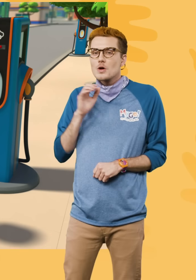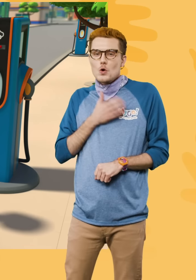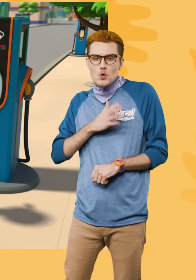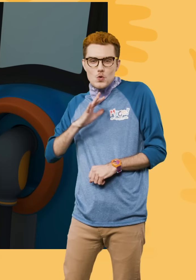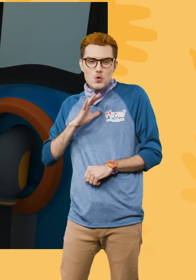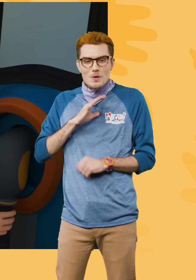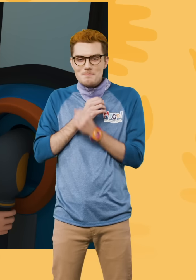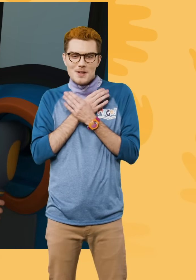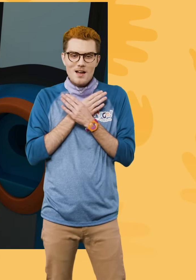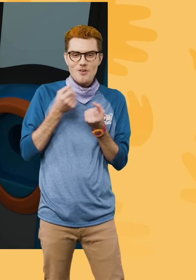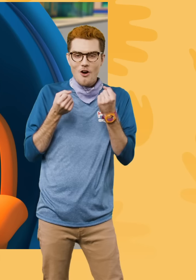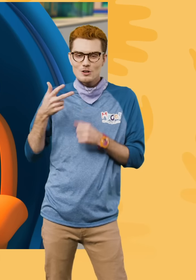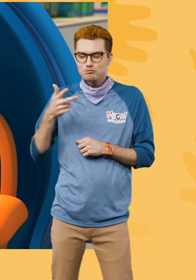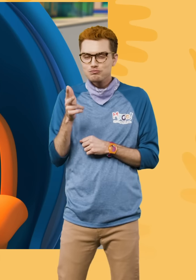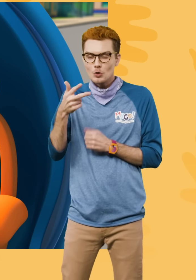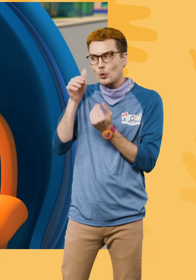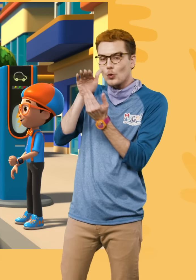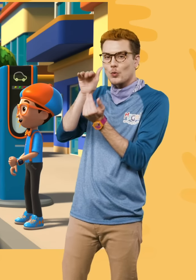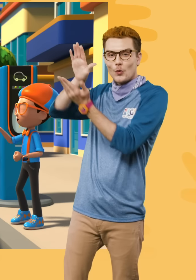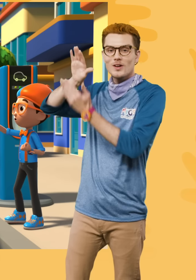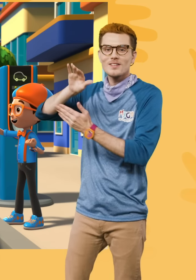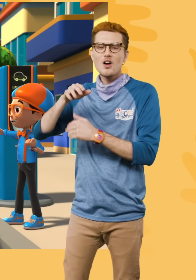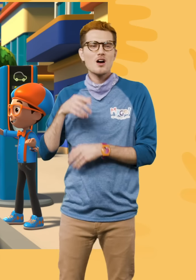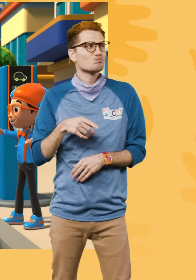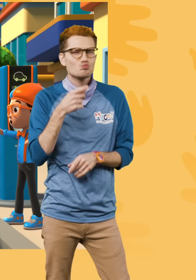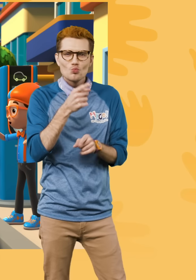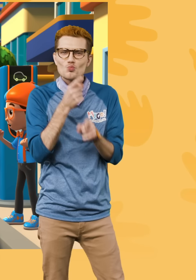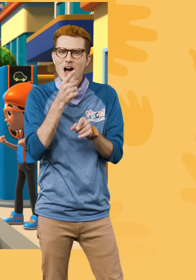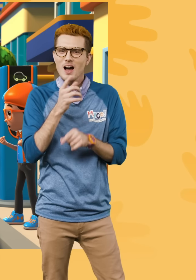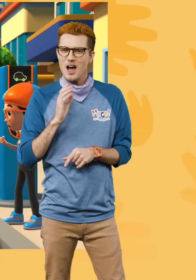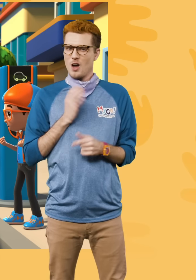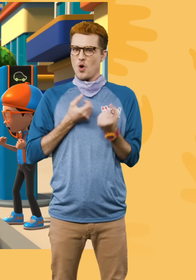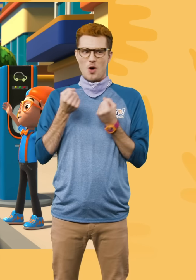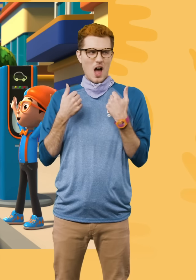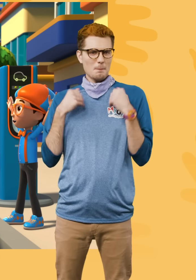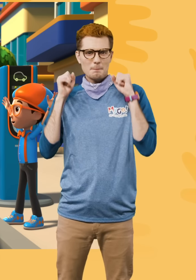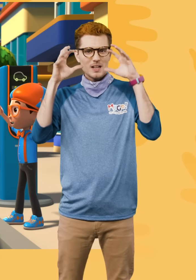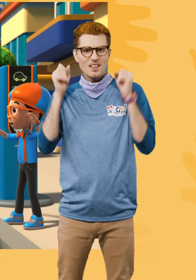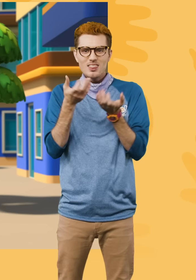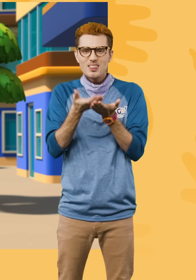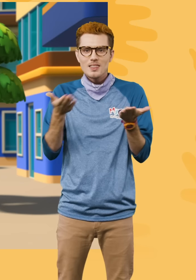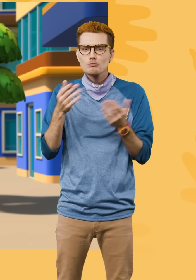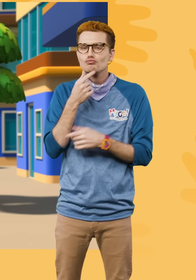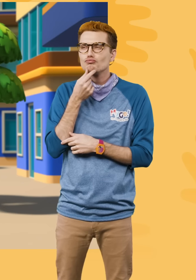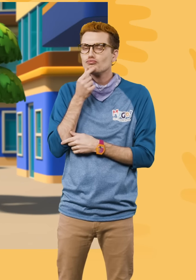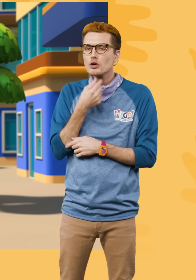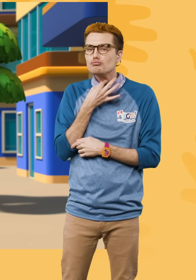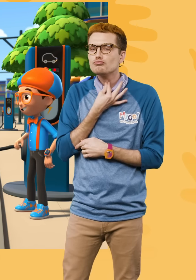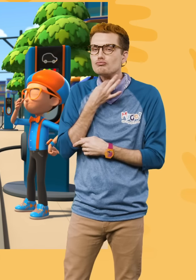Love our cool Blippi-mobile. You're right, Debo. Our car does have amazing